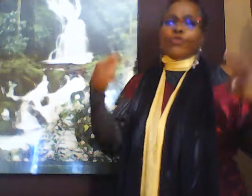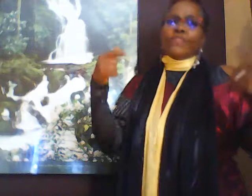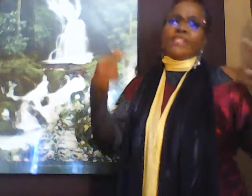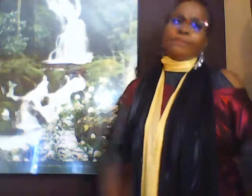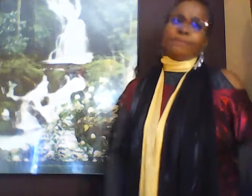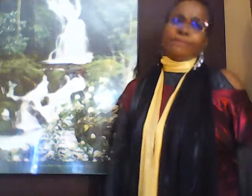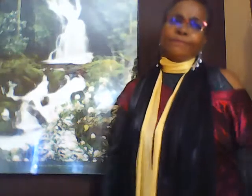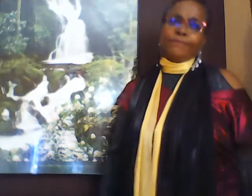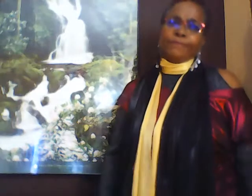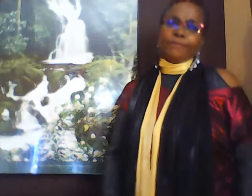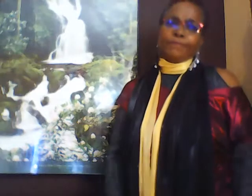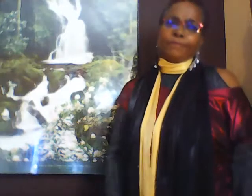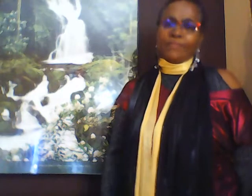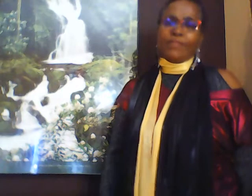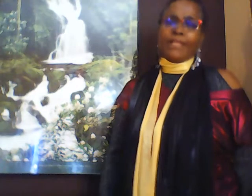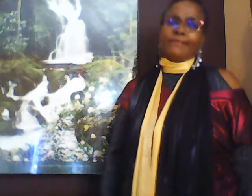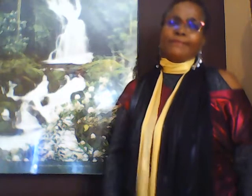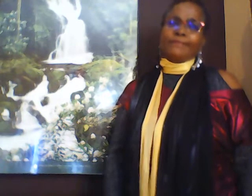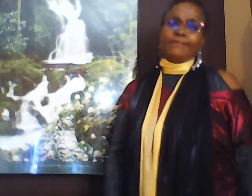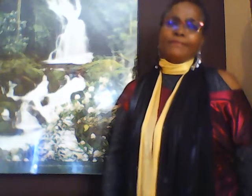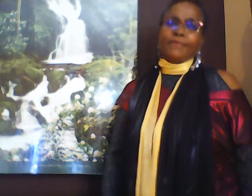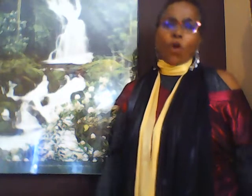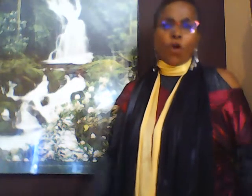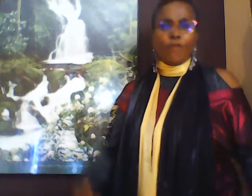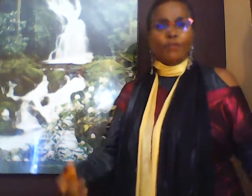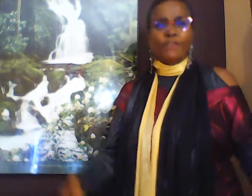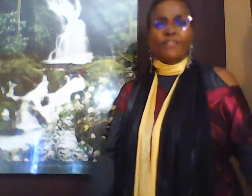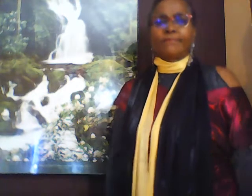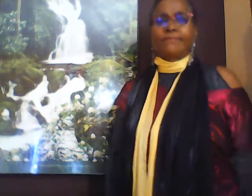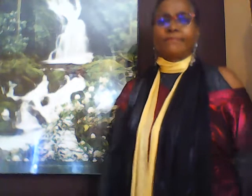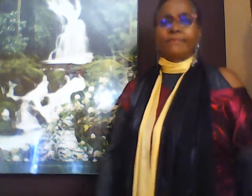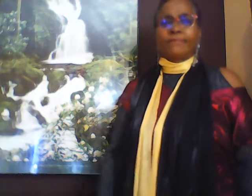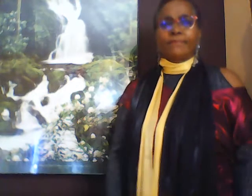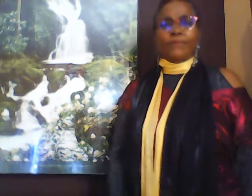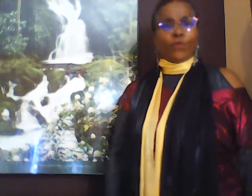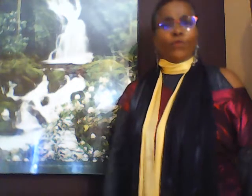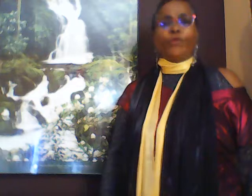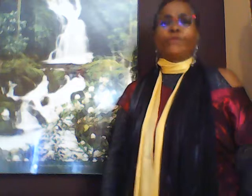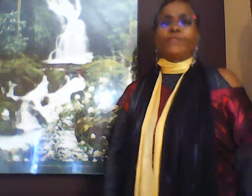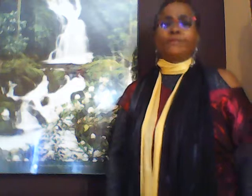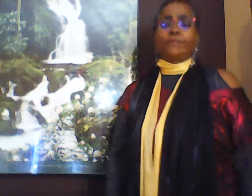Overusing, platelet, overusing, overusing.